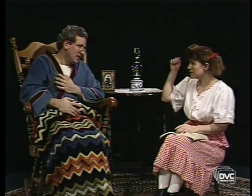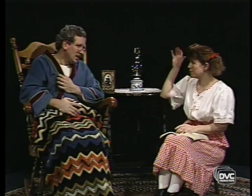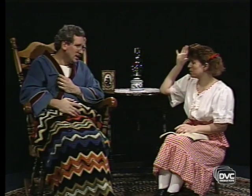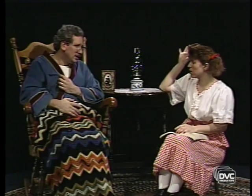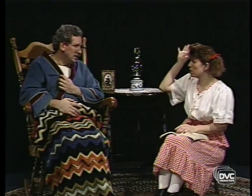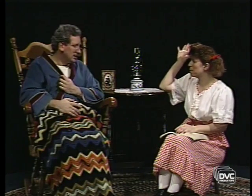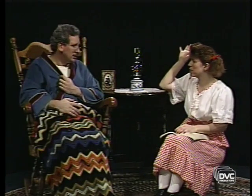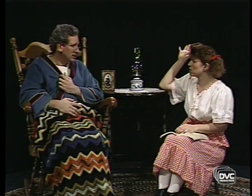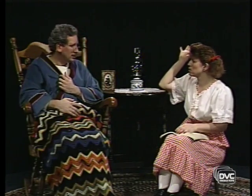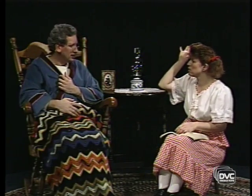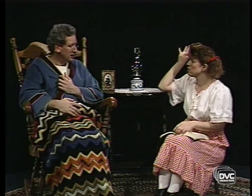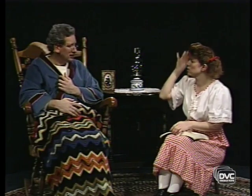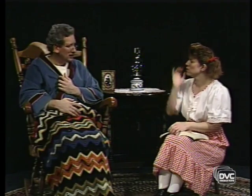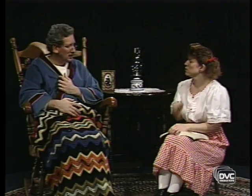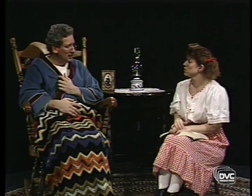out yes